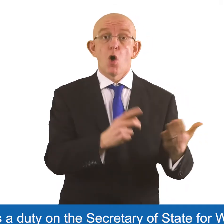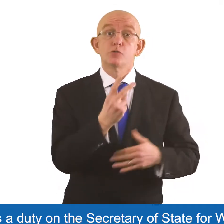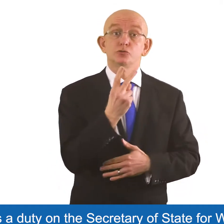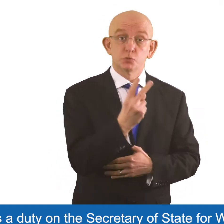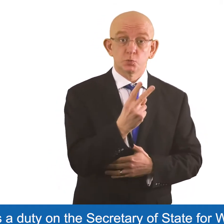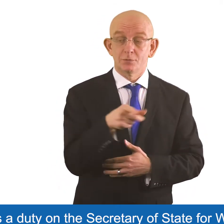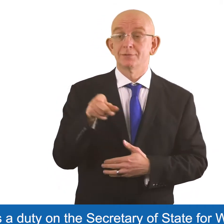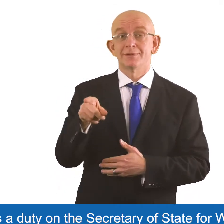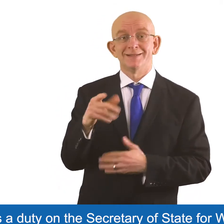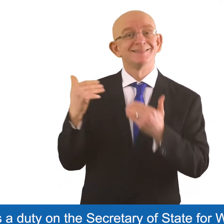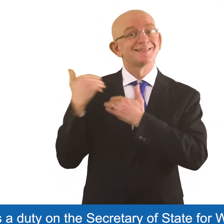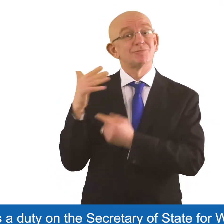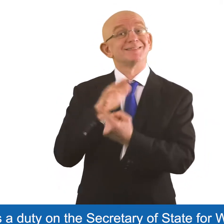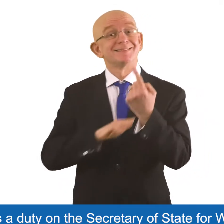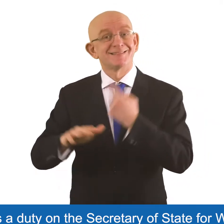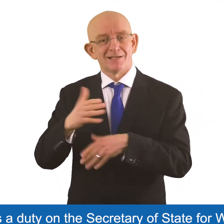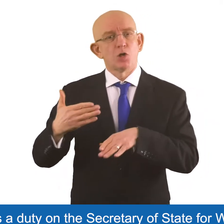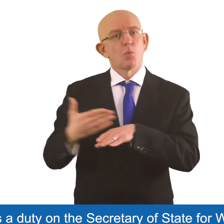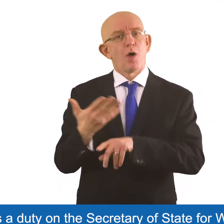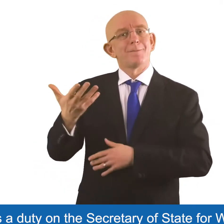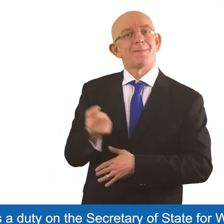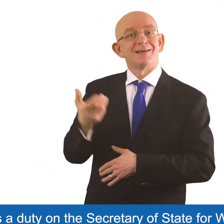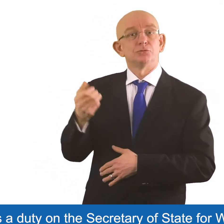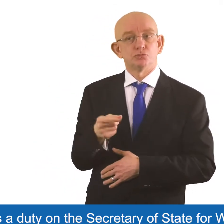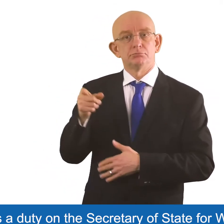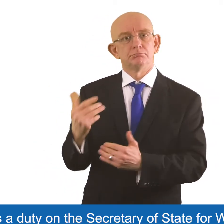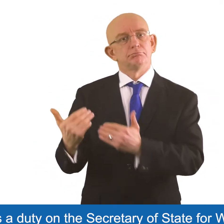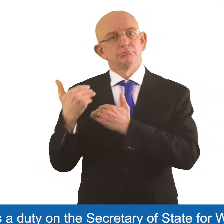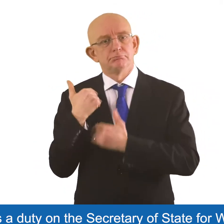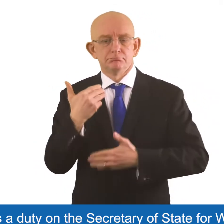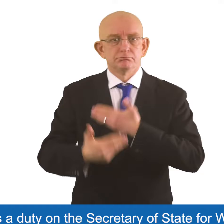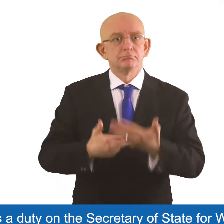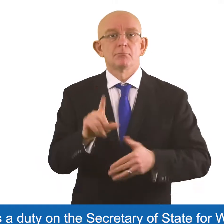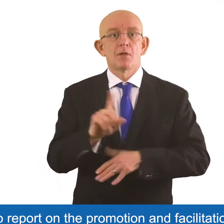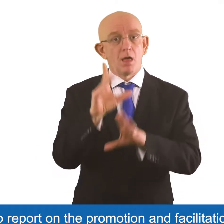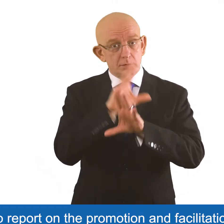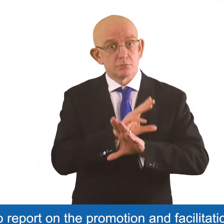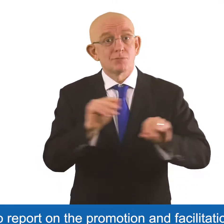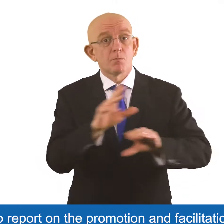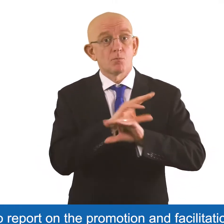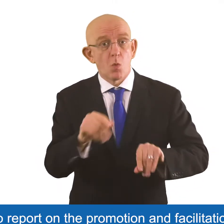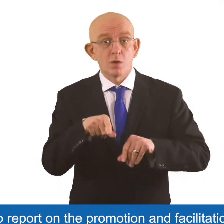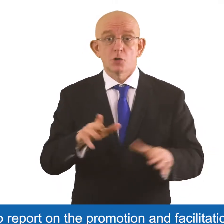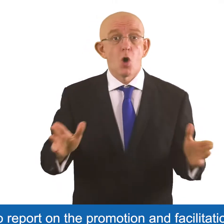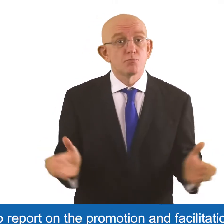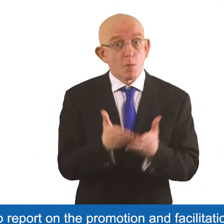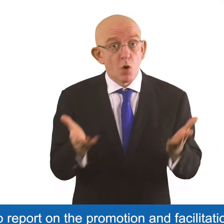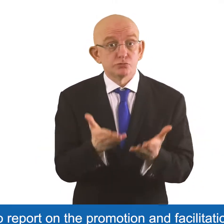Clause 2 places a duty on the Secretary of State for Work and Pensions to report on the promotion and